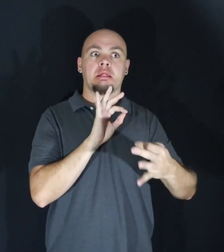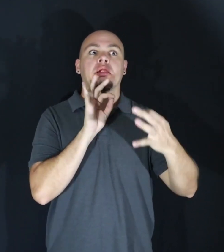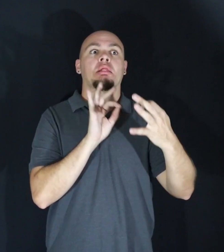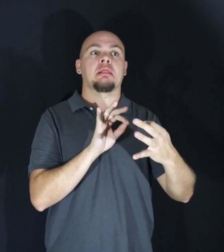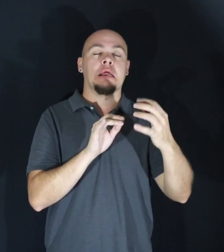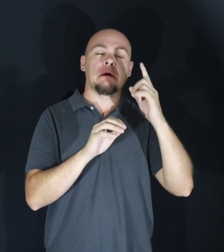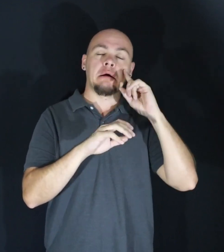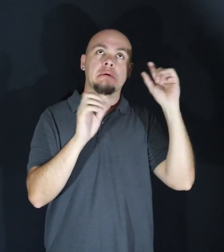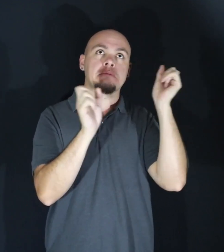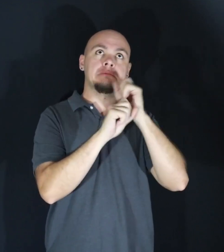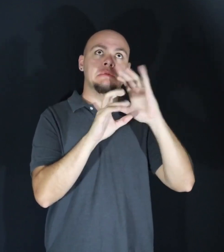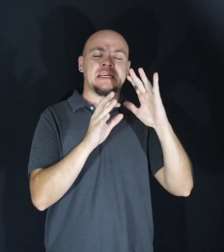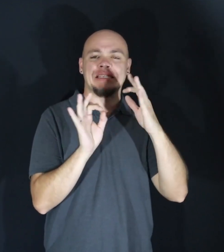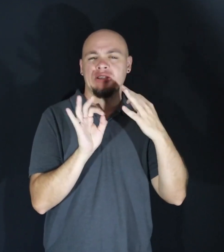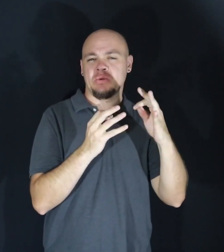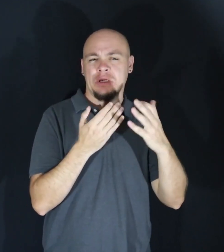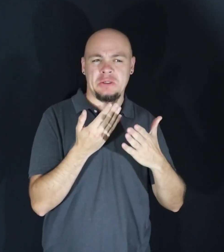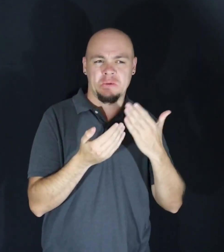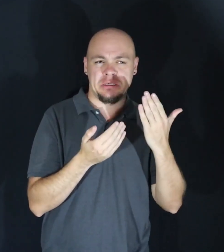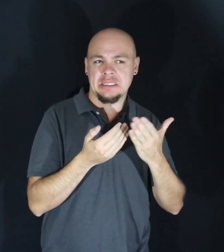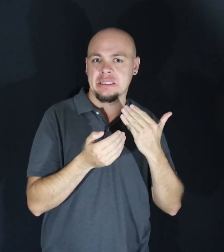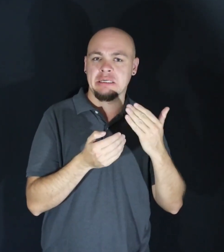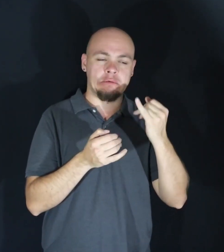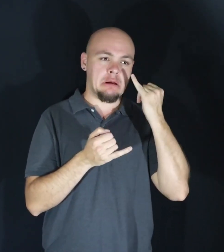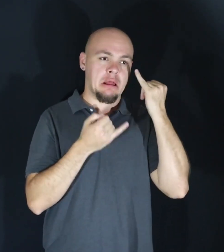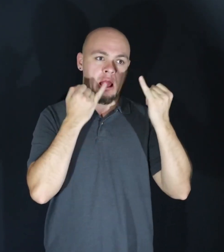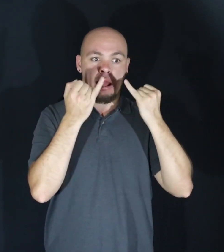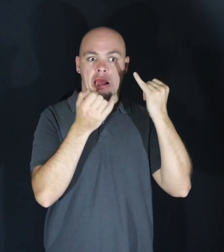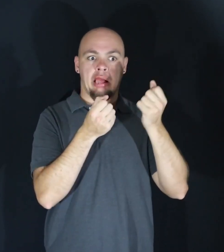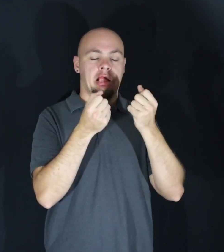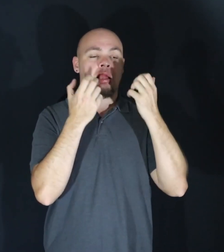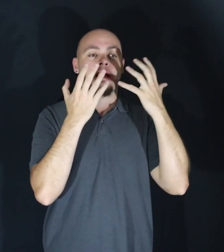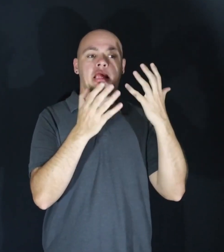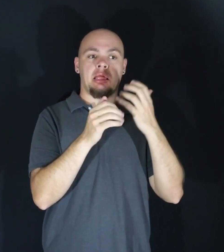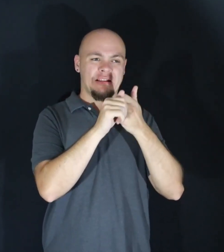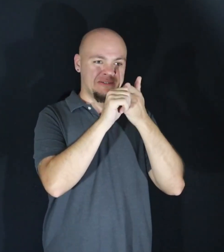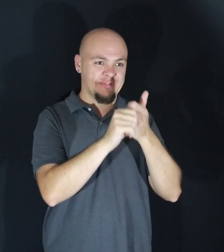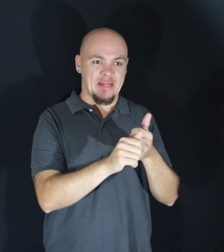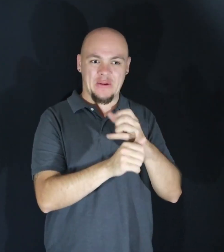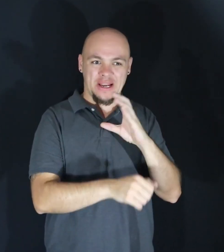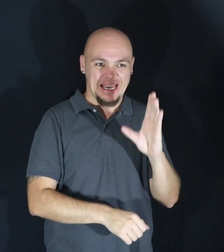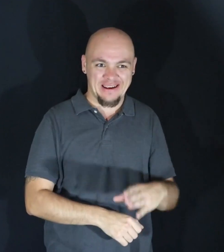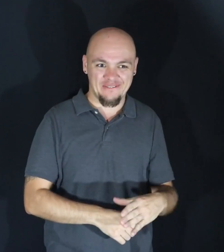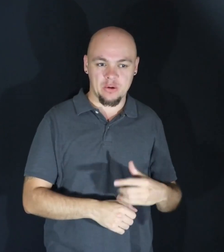too distractible, too many ideas without follow-through.